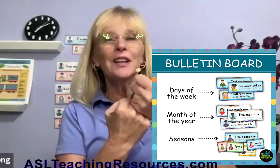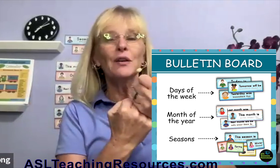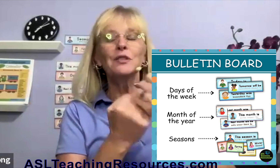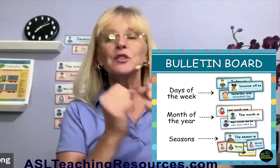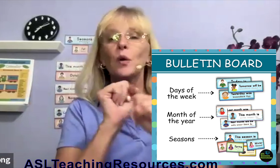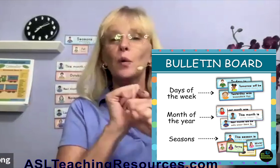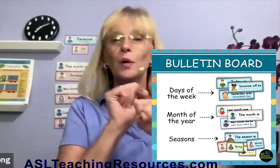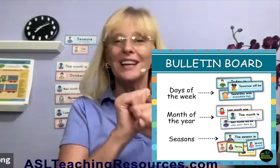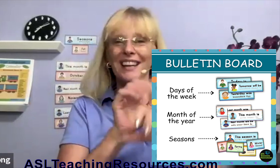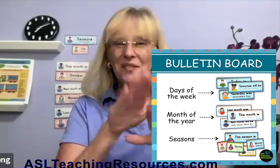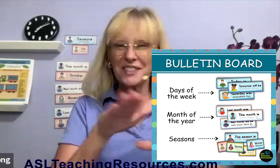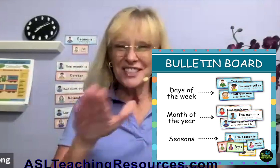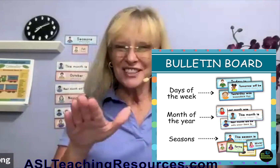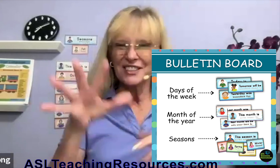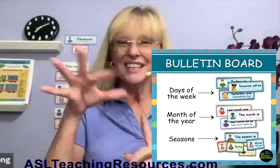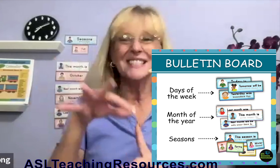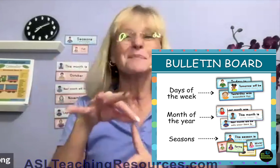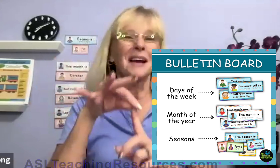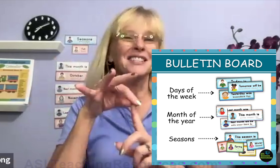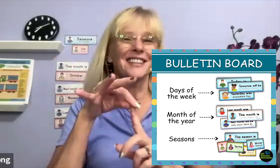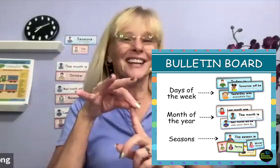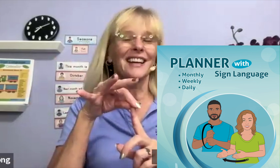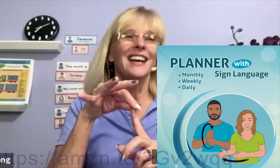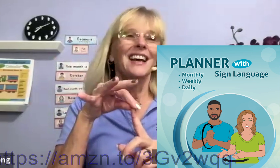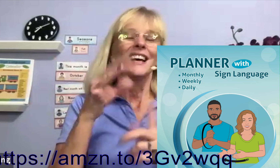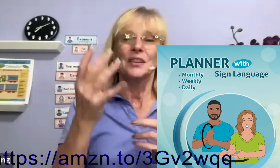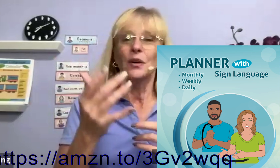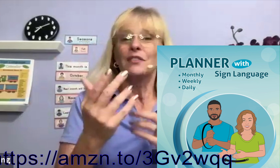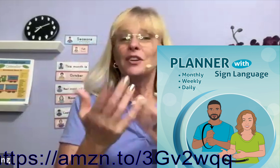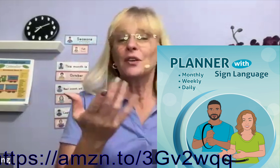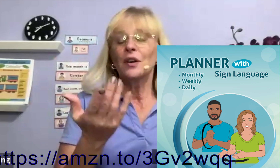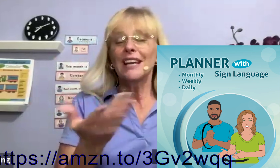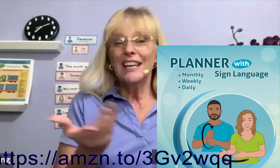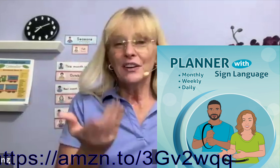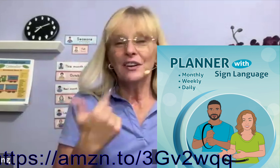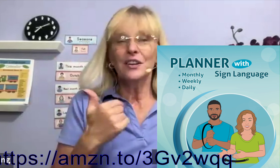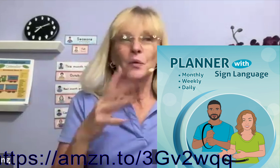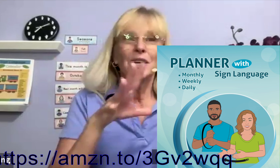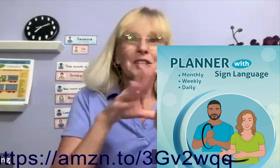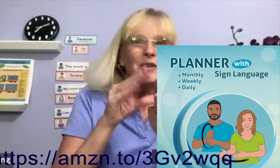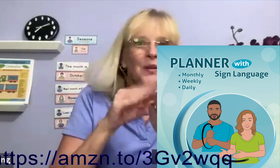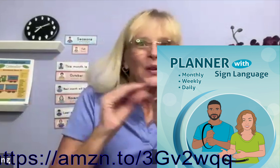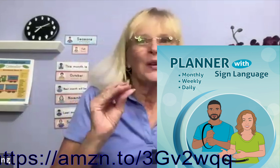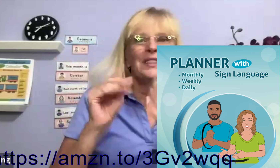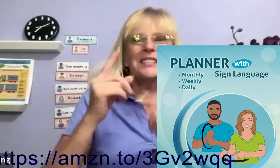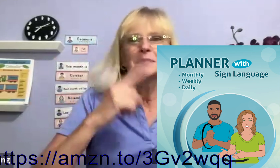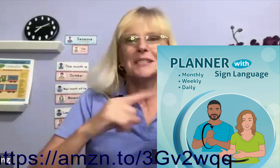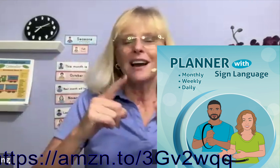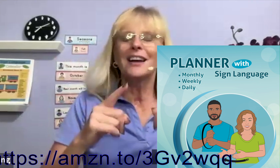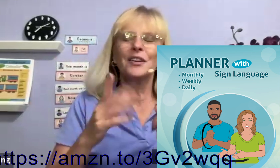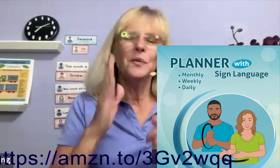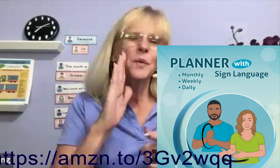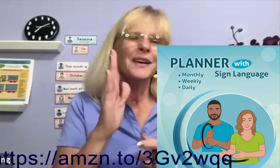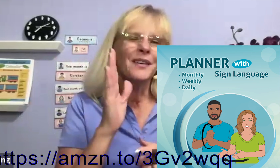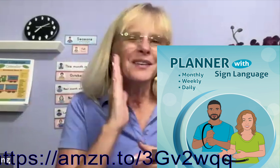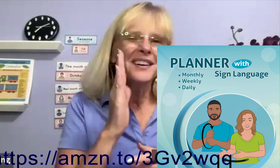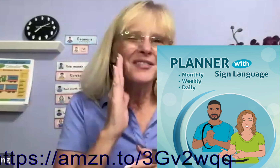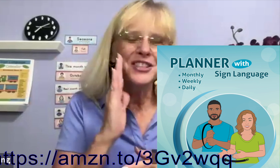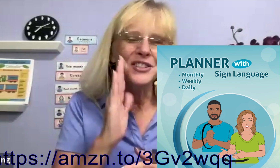those who are working with children especially. So if you're here, you're wanting to learn some sign, you will. For sure,